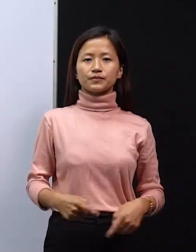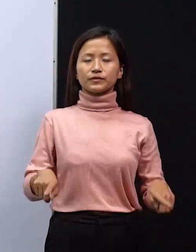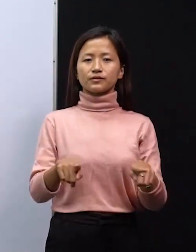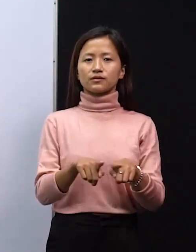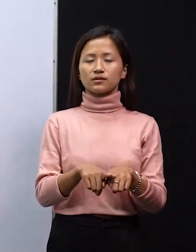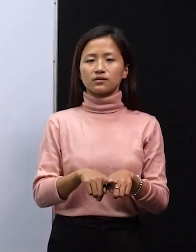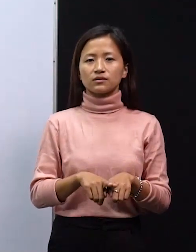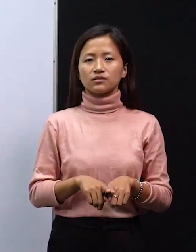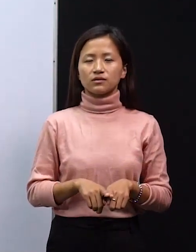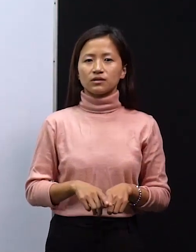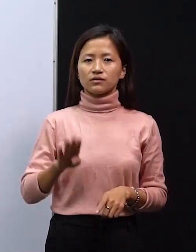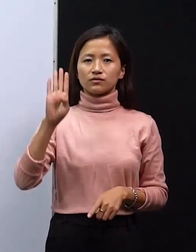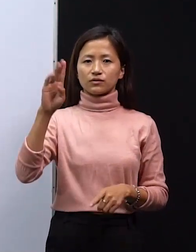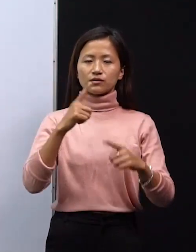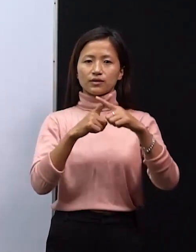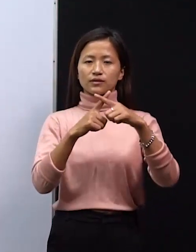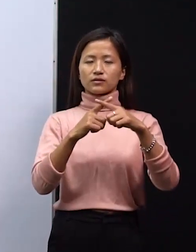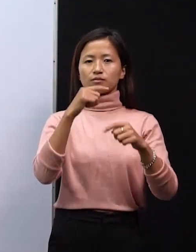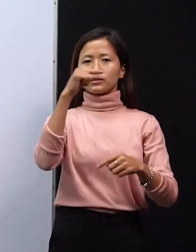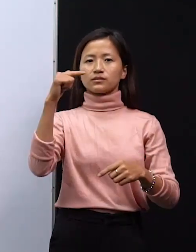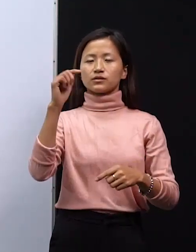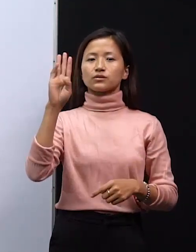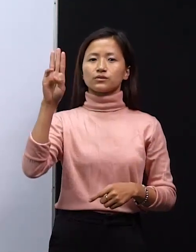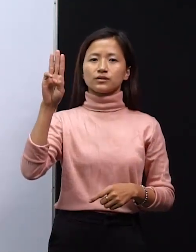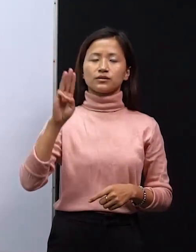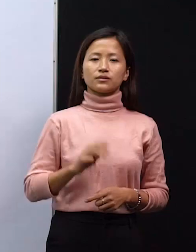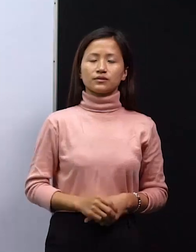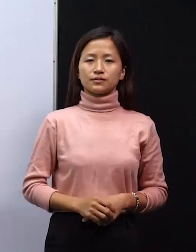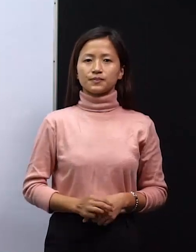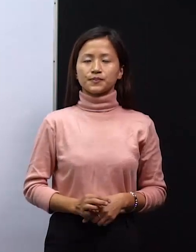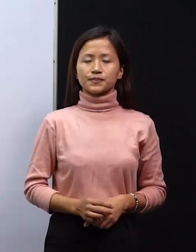and 4x minus 3.